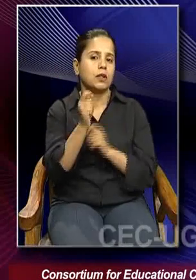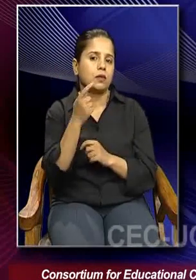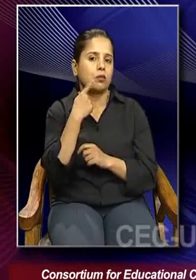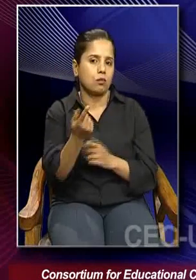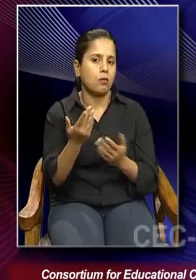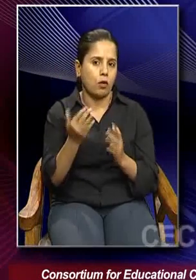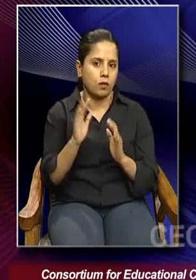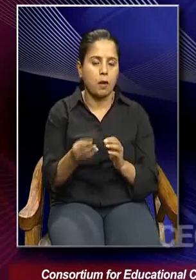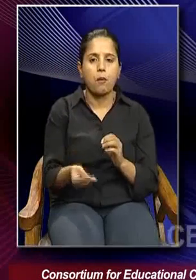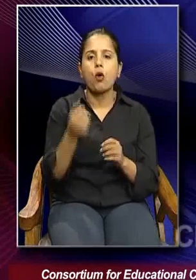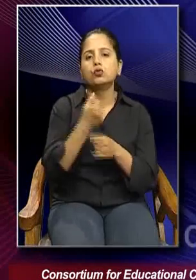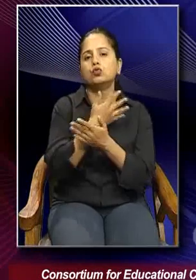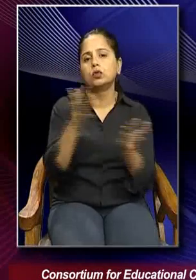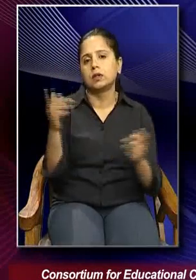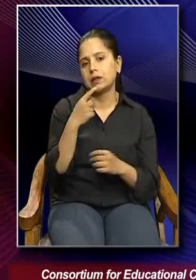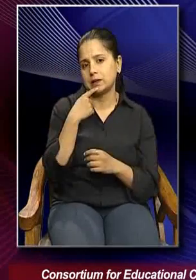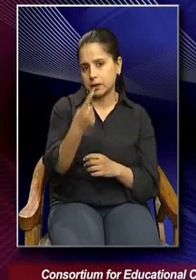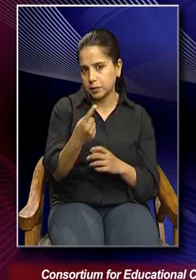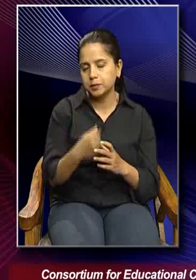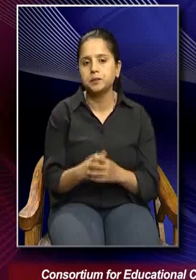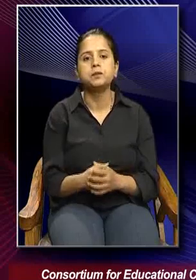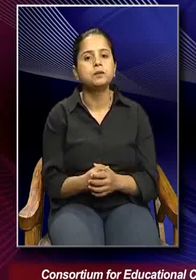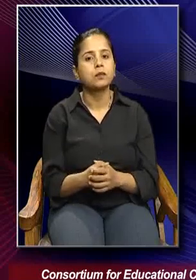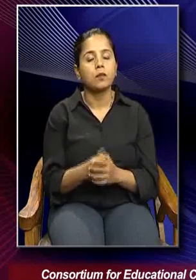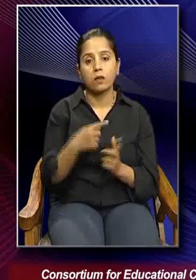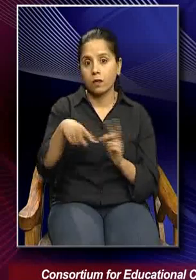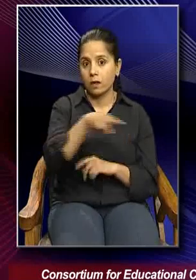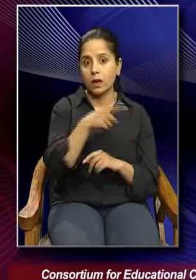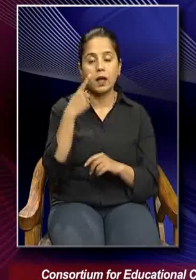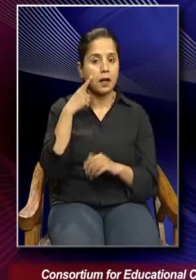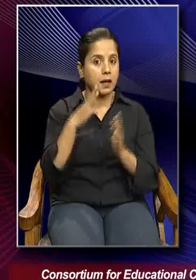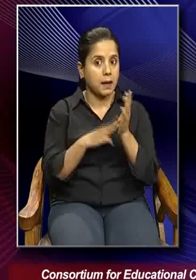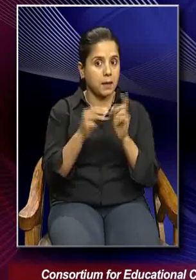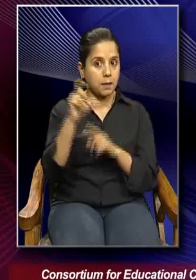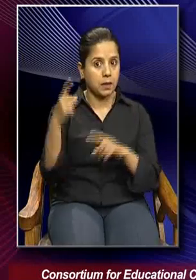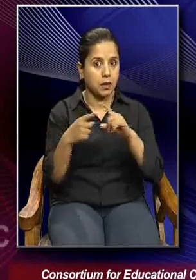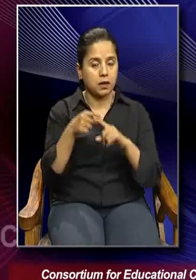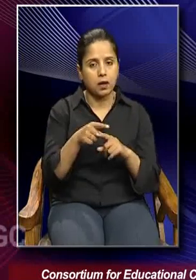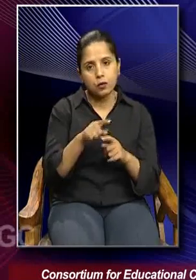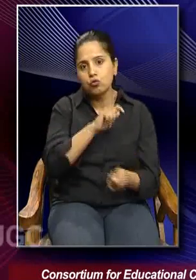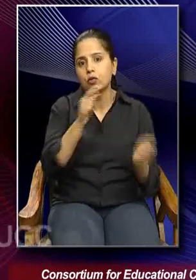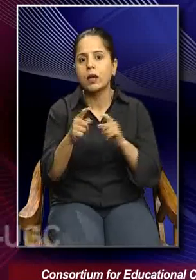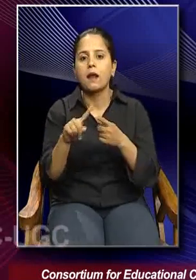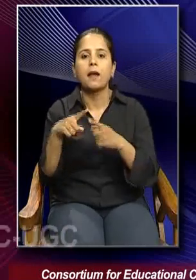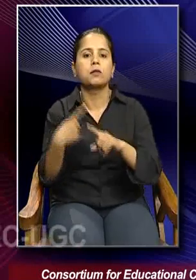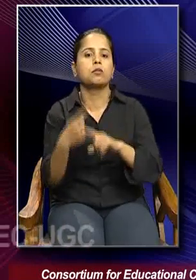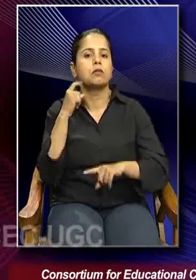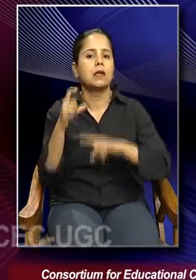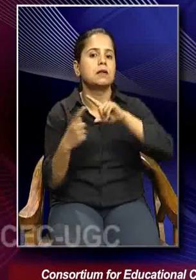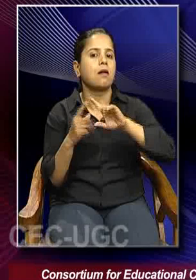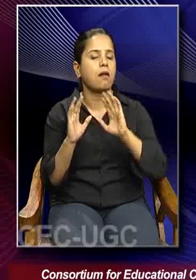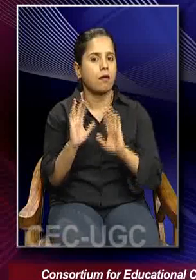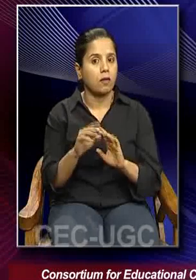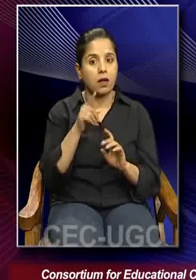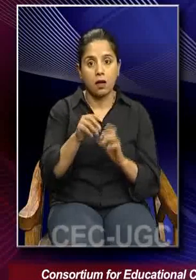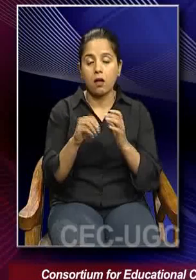a more generalized manner, where the implicit is becoming explicit. And this evolution, they